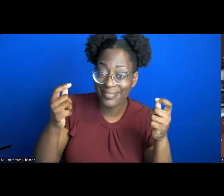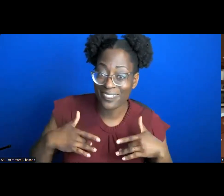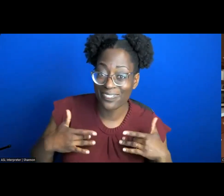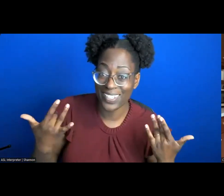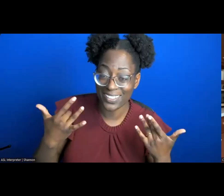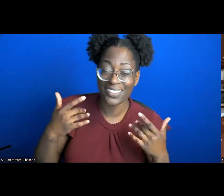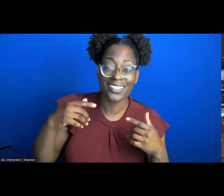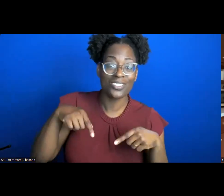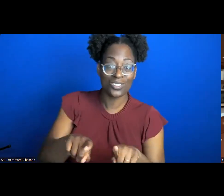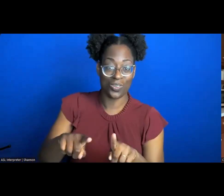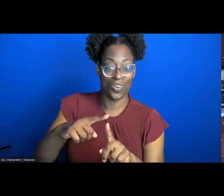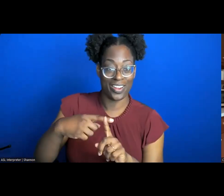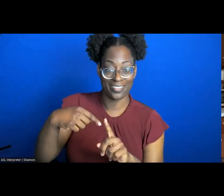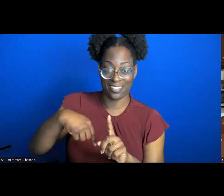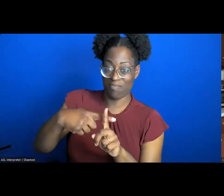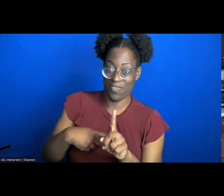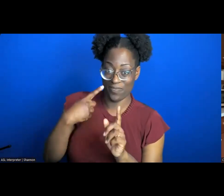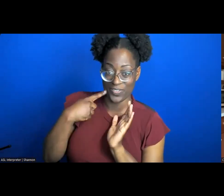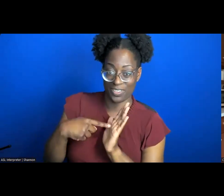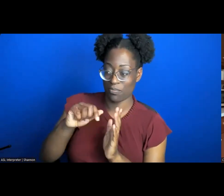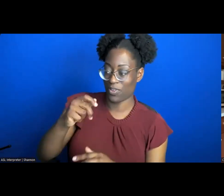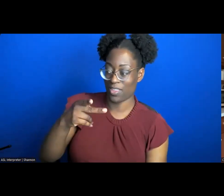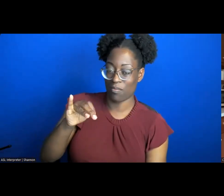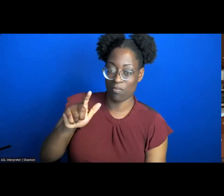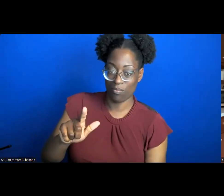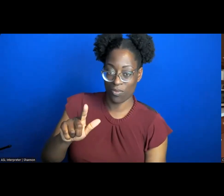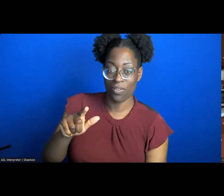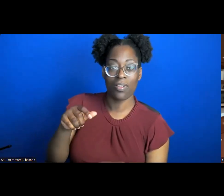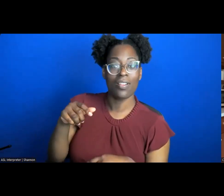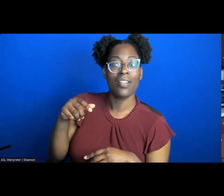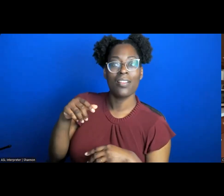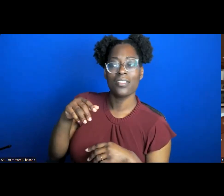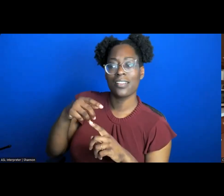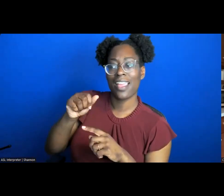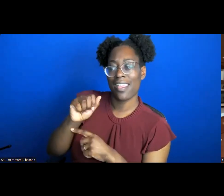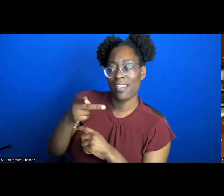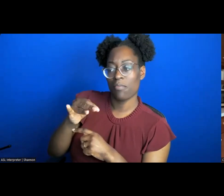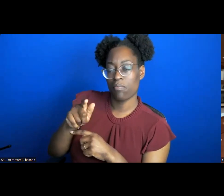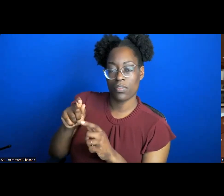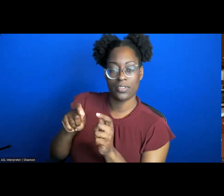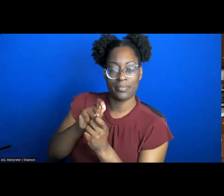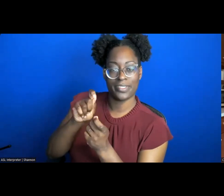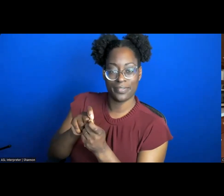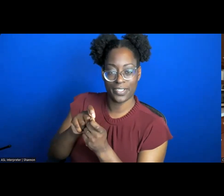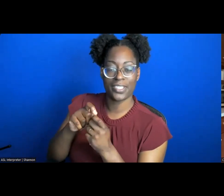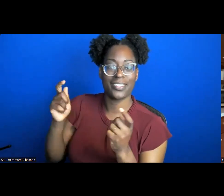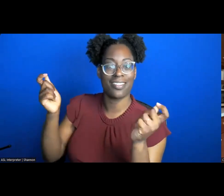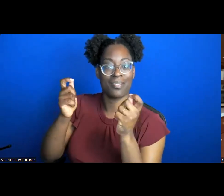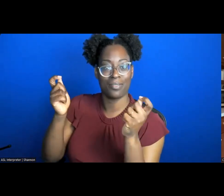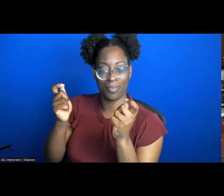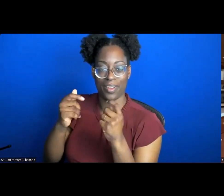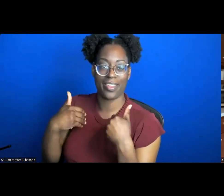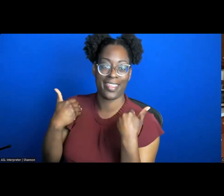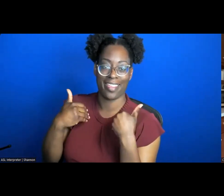month, like our annual Early Educators Celebration Dinner that occurs just in a couple weeks. So just like